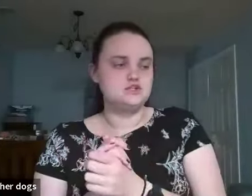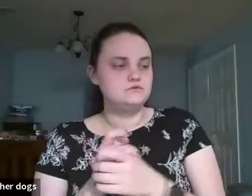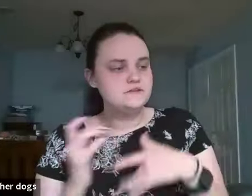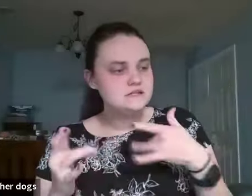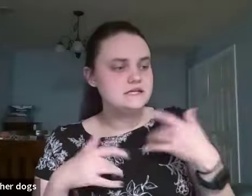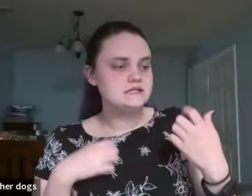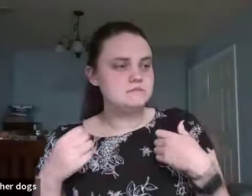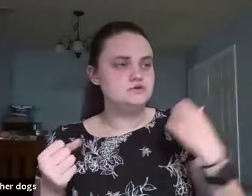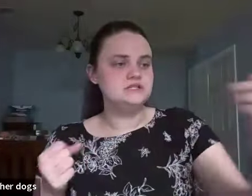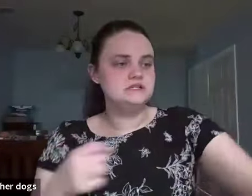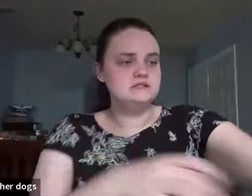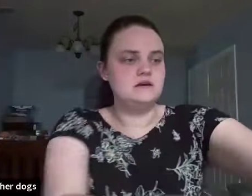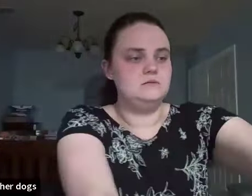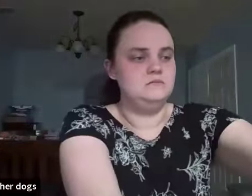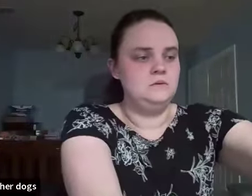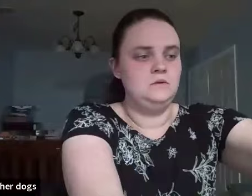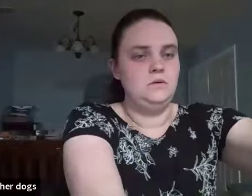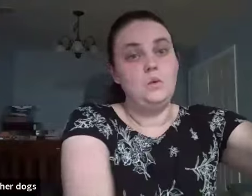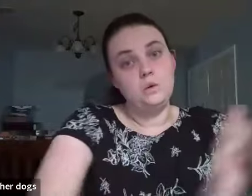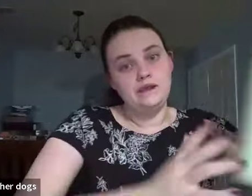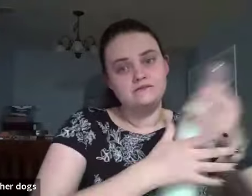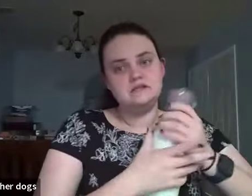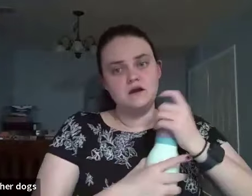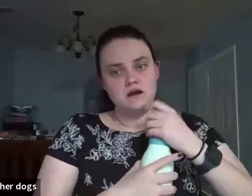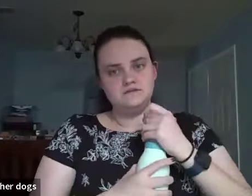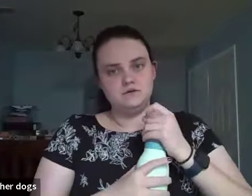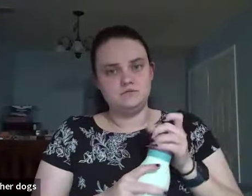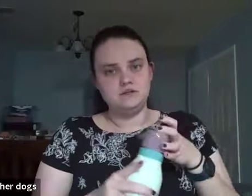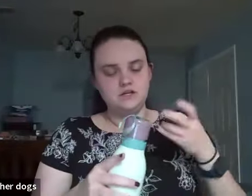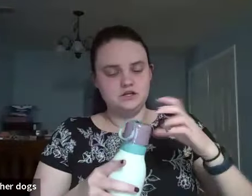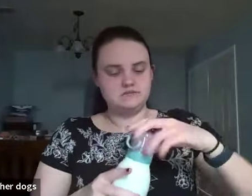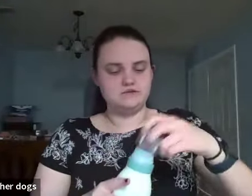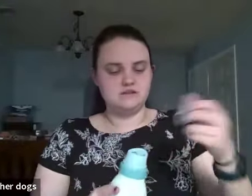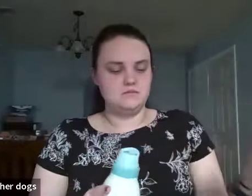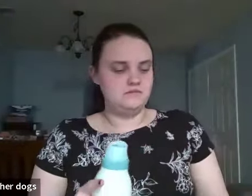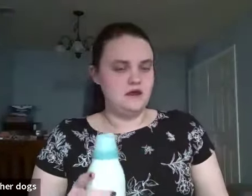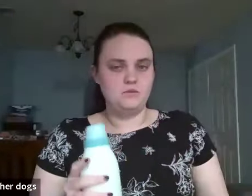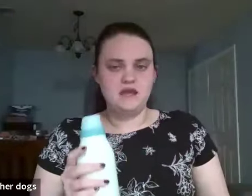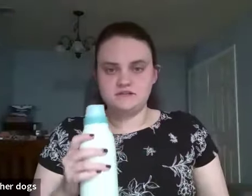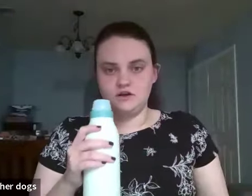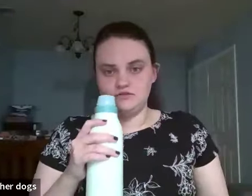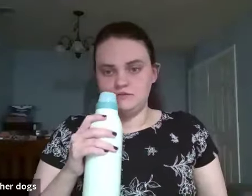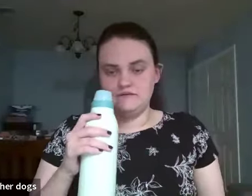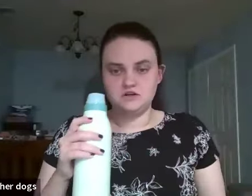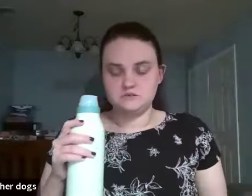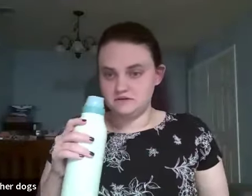to feelings, emotions, or even not if you're really curious about some that we haven't gone through, we haven't talked about